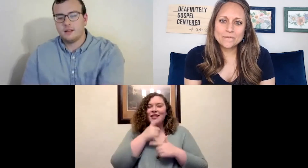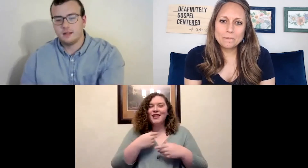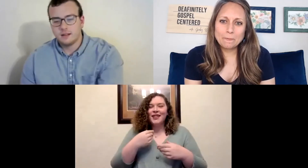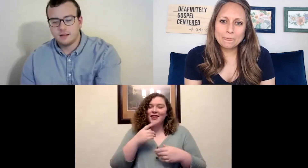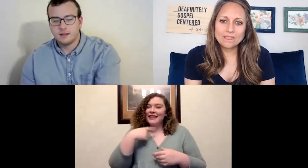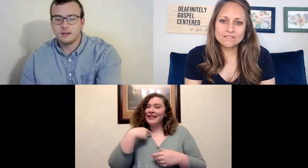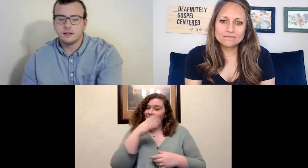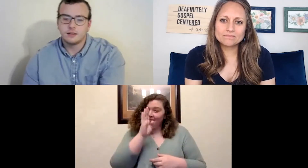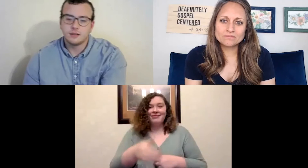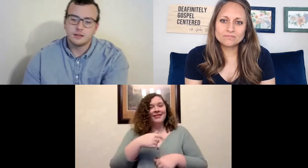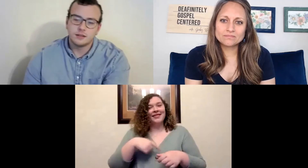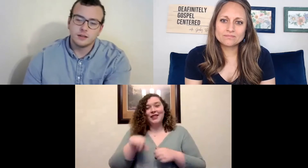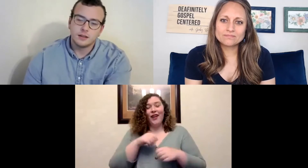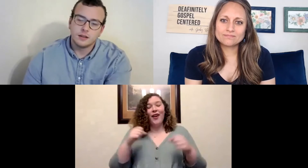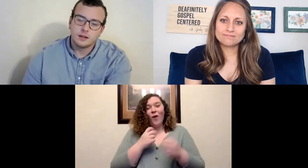she's not good for you.